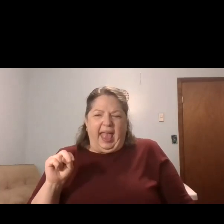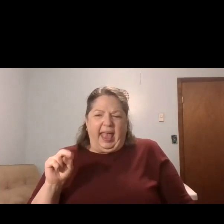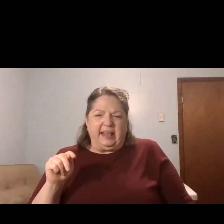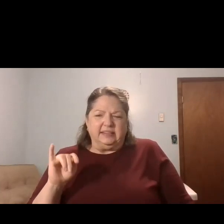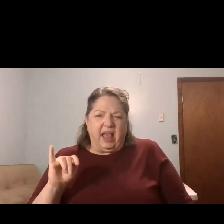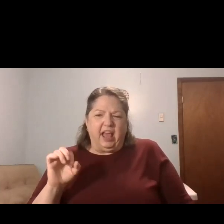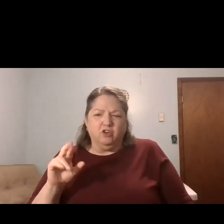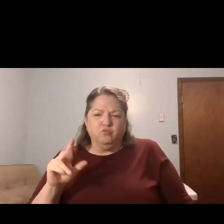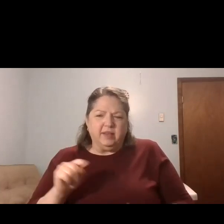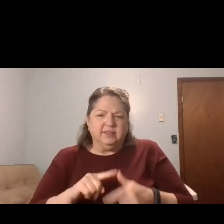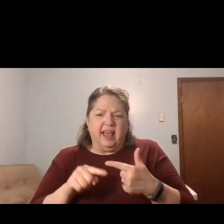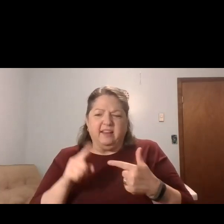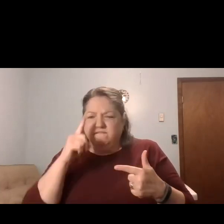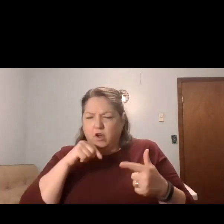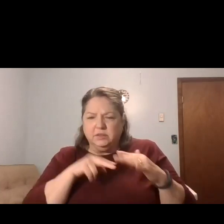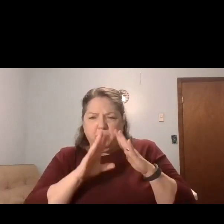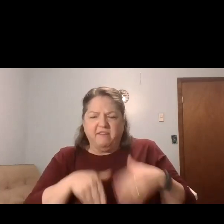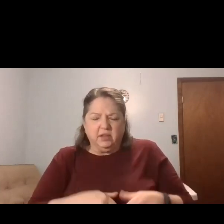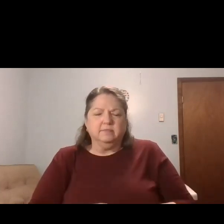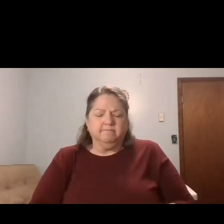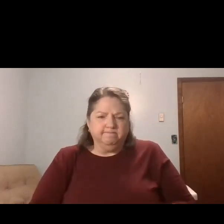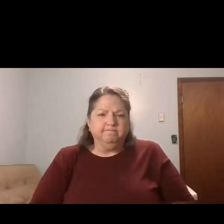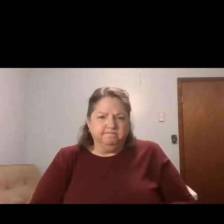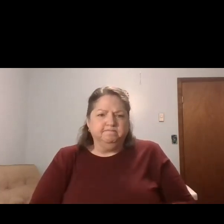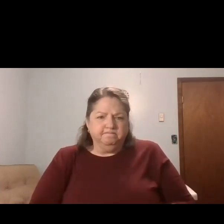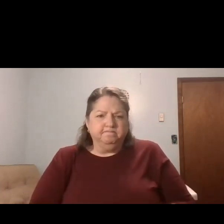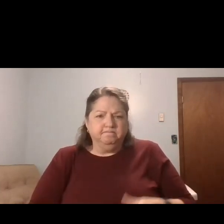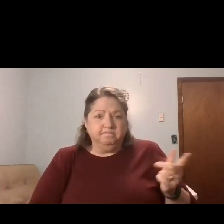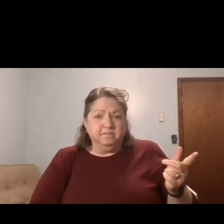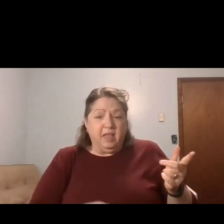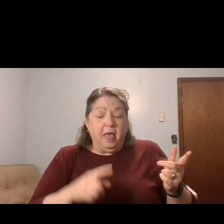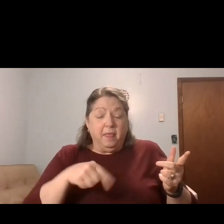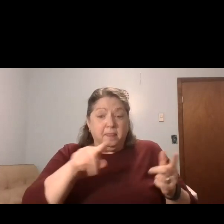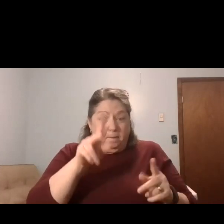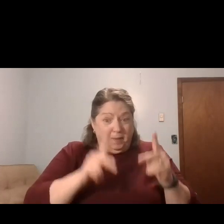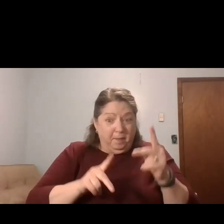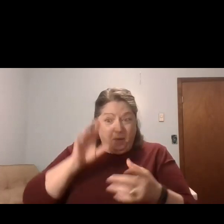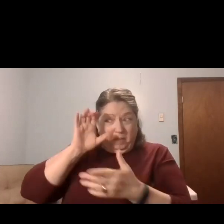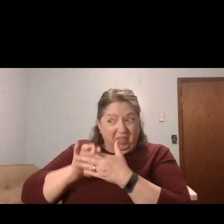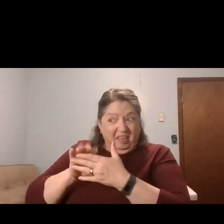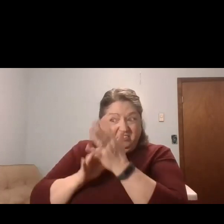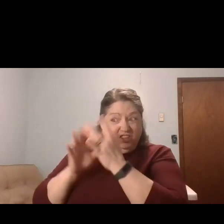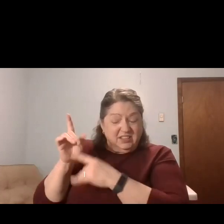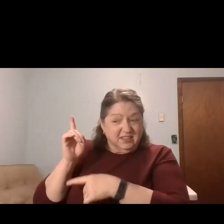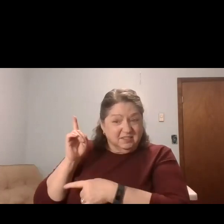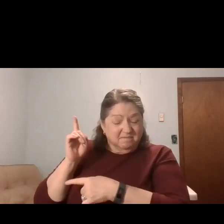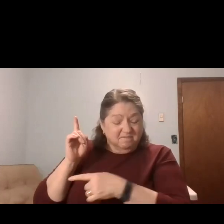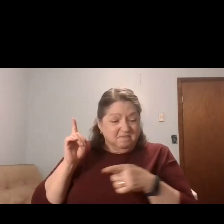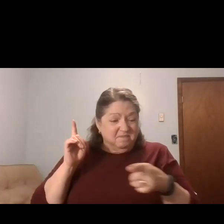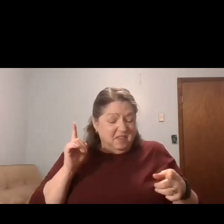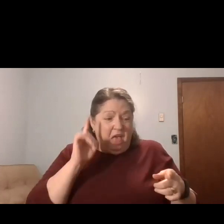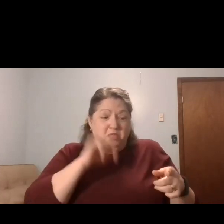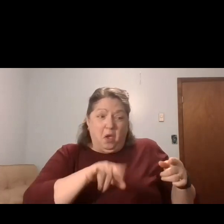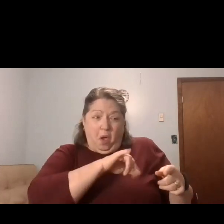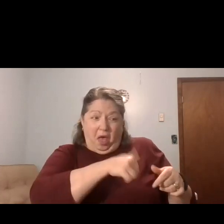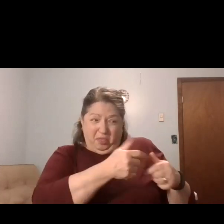God and rejected Jesus as king and the resurrected one, those people will be judged. Their names will not be found in the book of life.